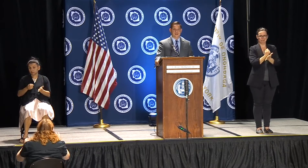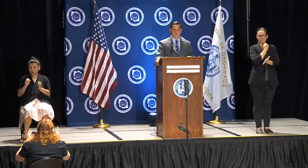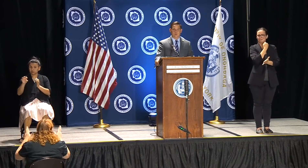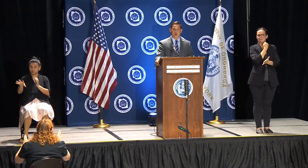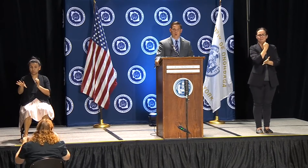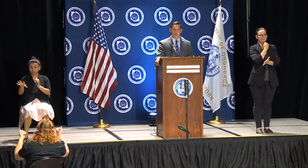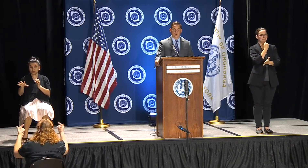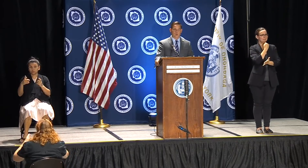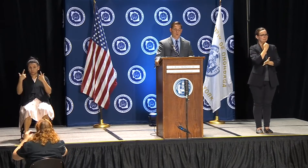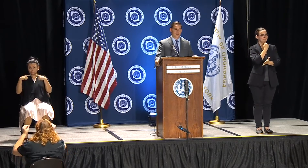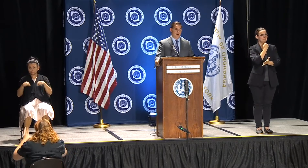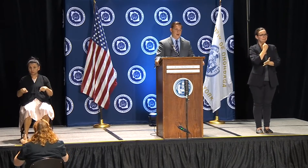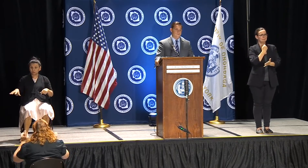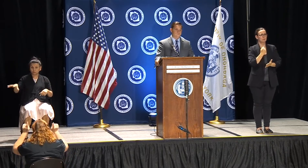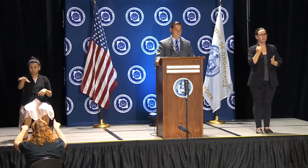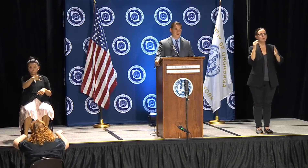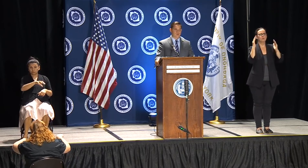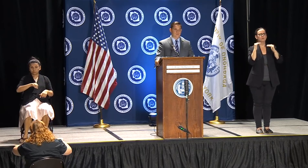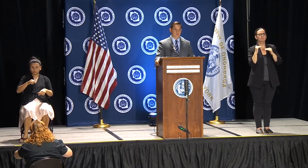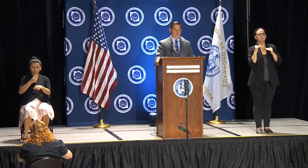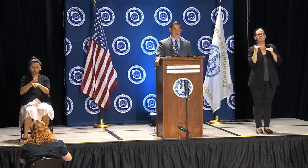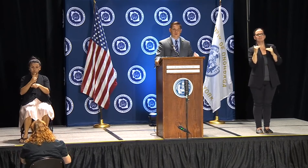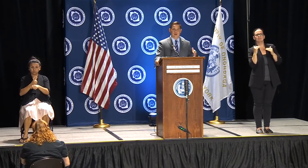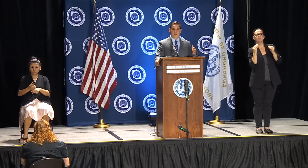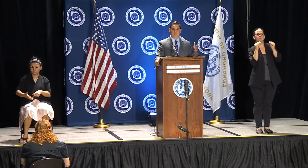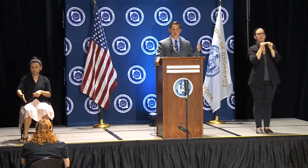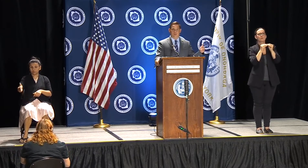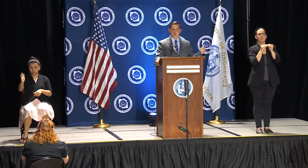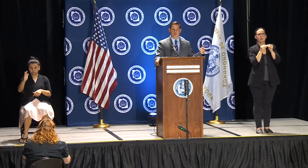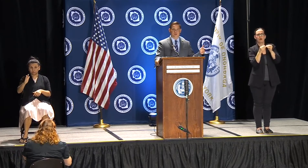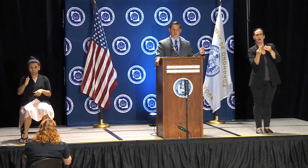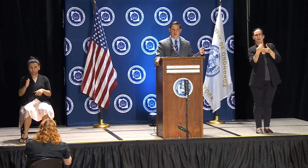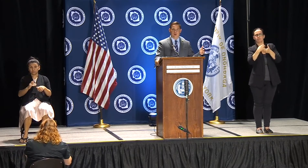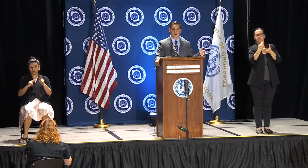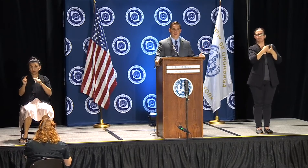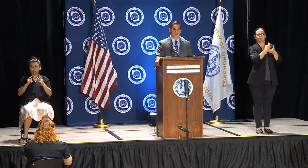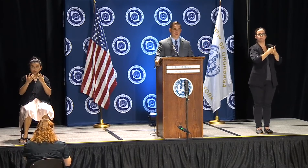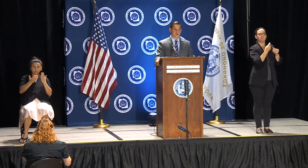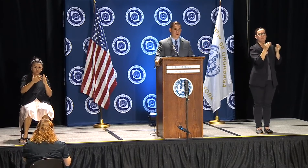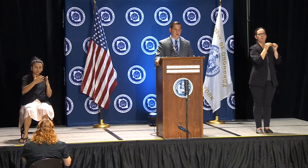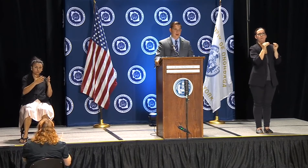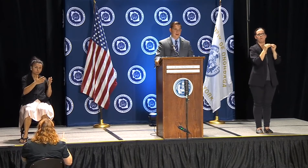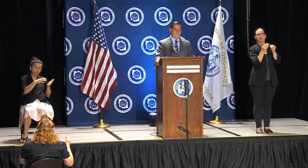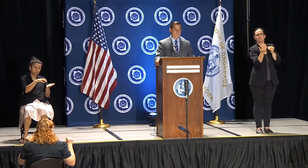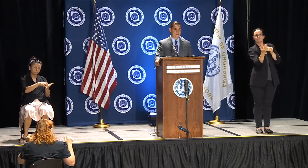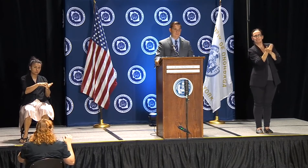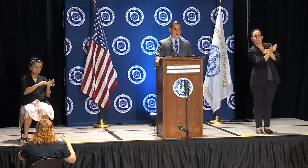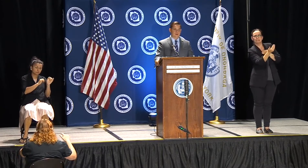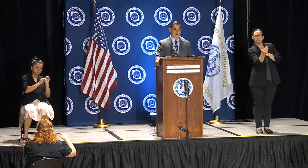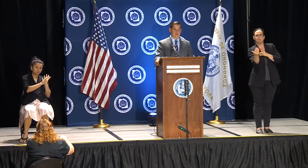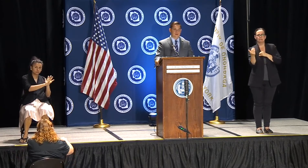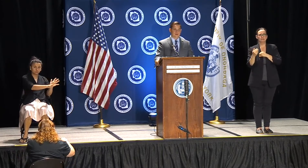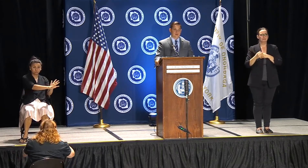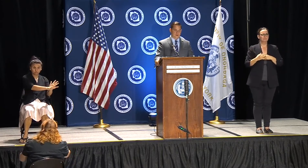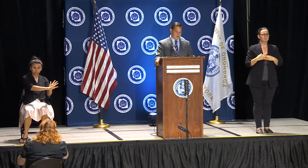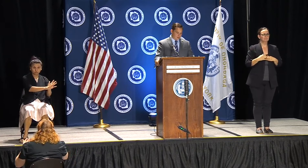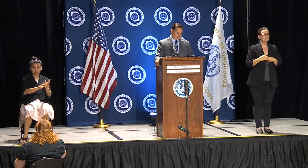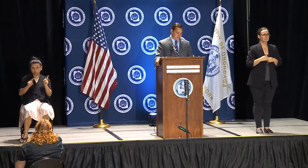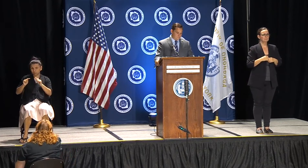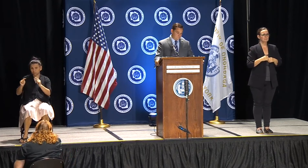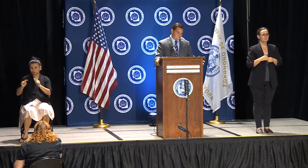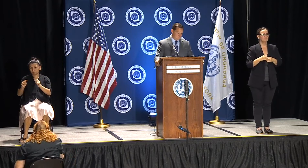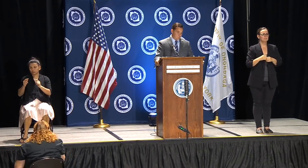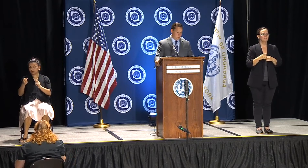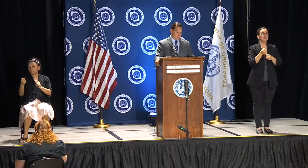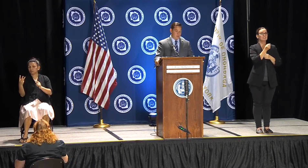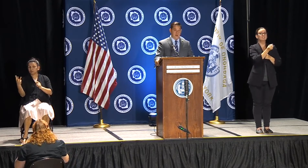participation today and tomorrow. Some districts have had better participation than others, but